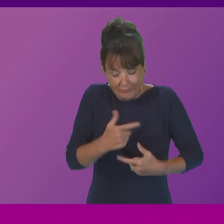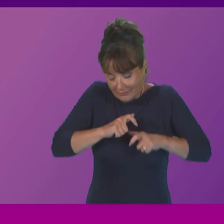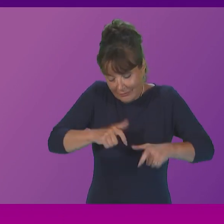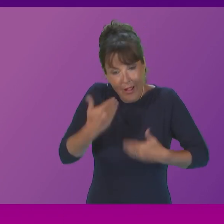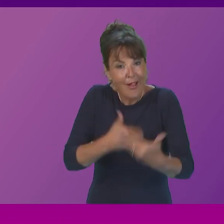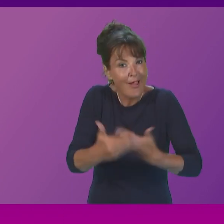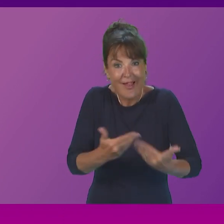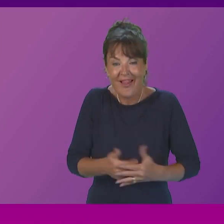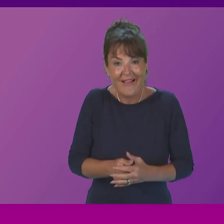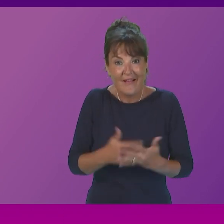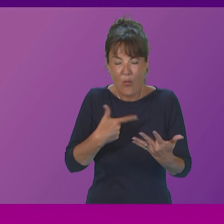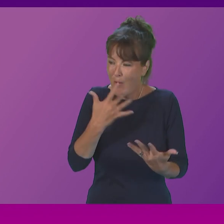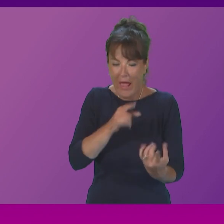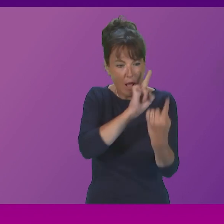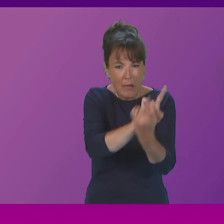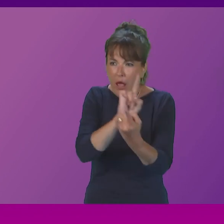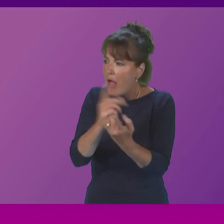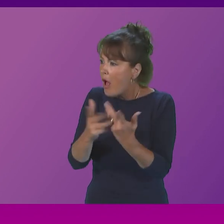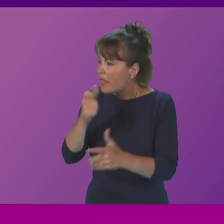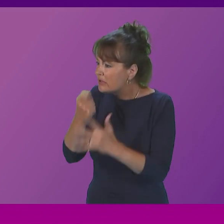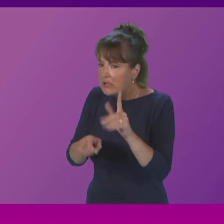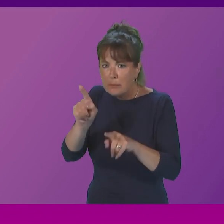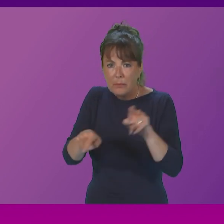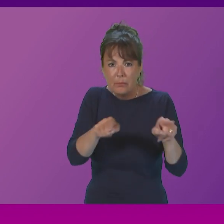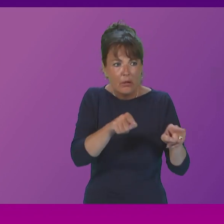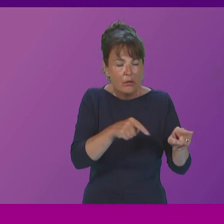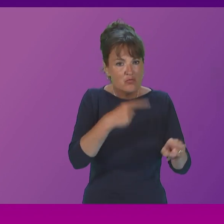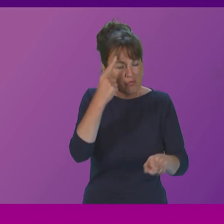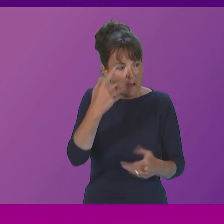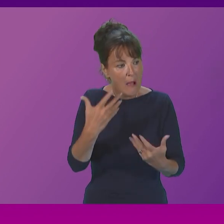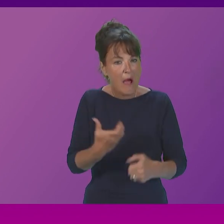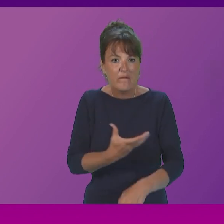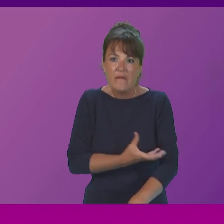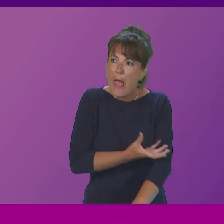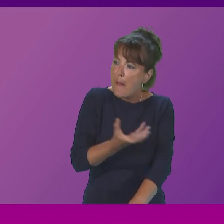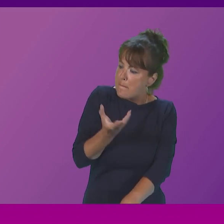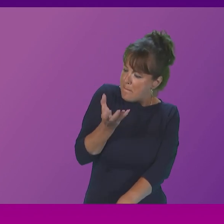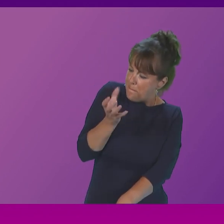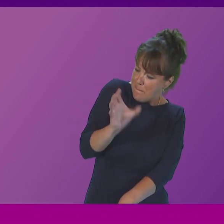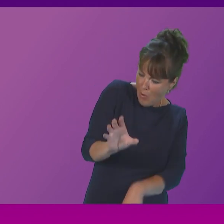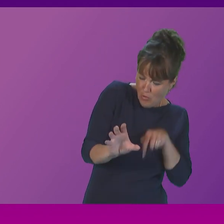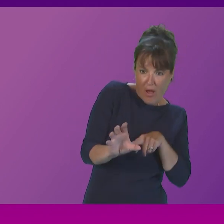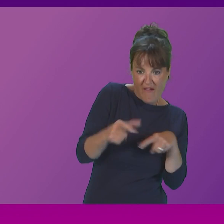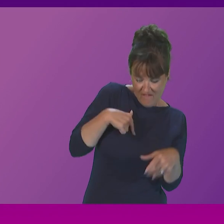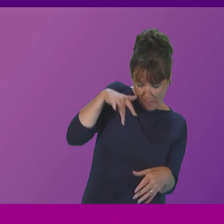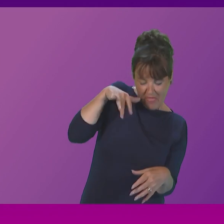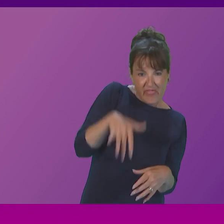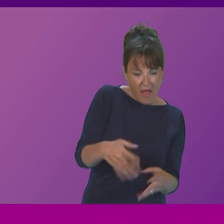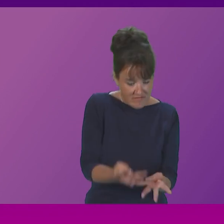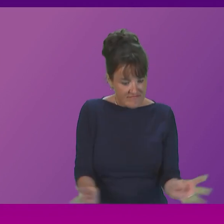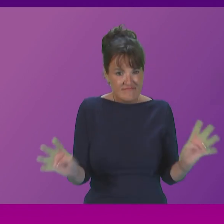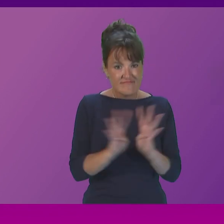recognised then, as I met with other disabled people, that there was something really empowering about being in the room with other people who look just like